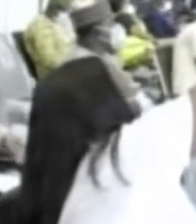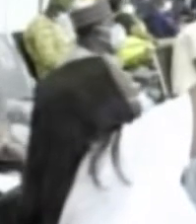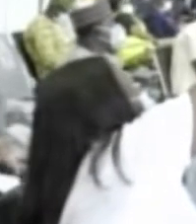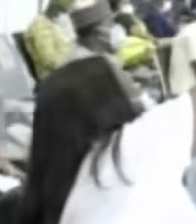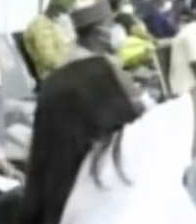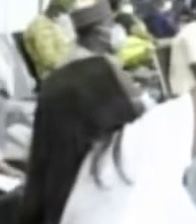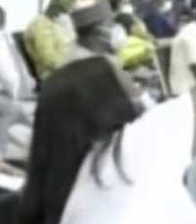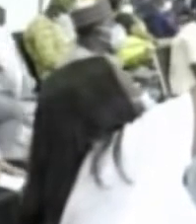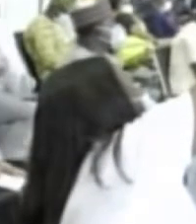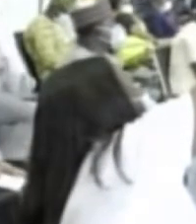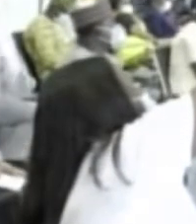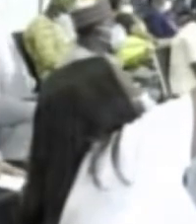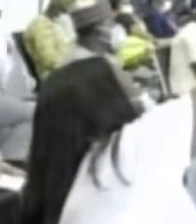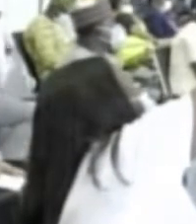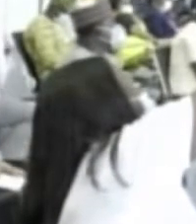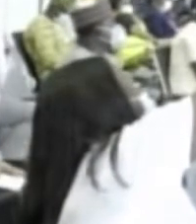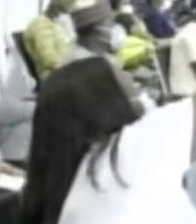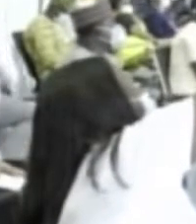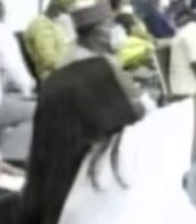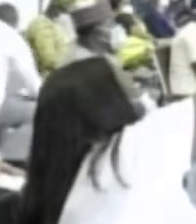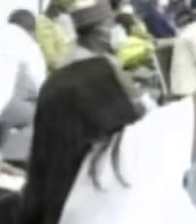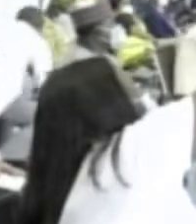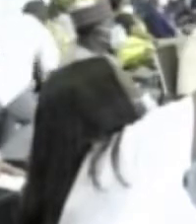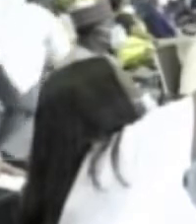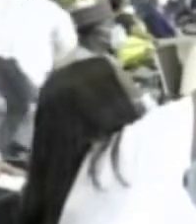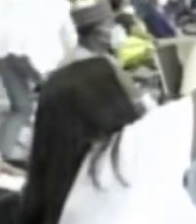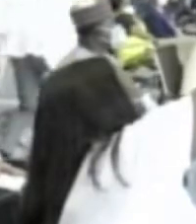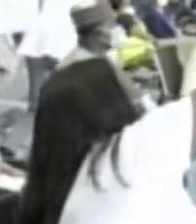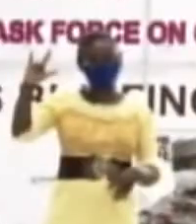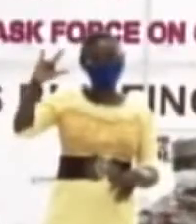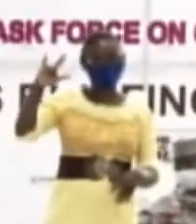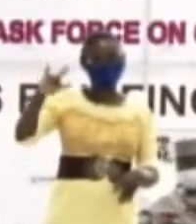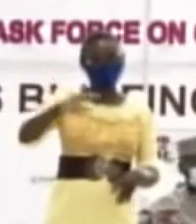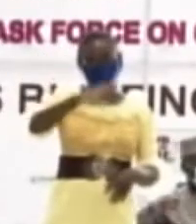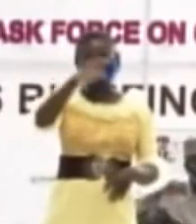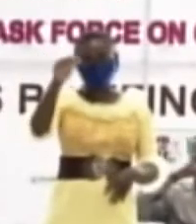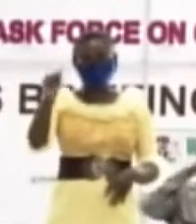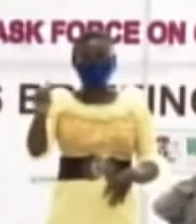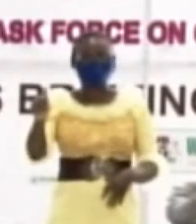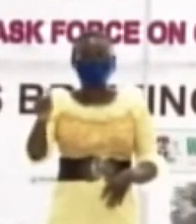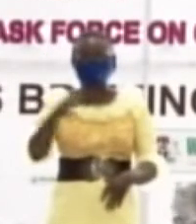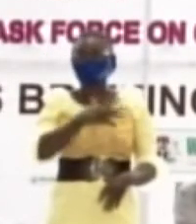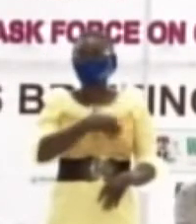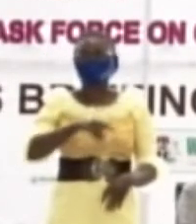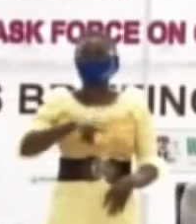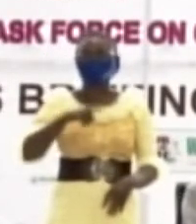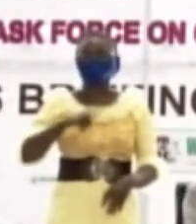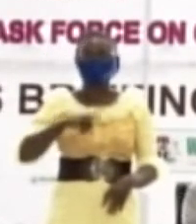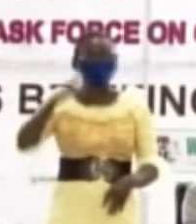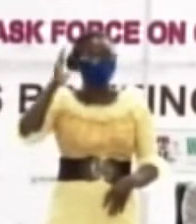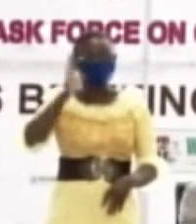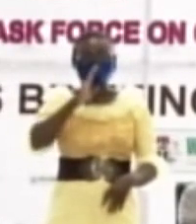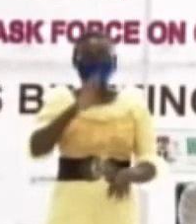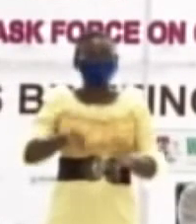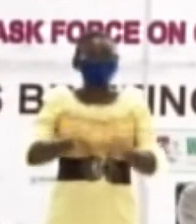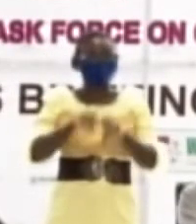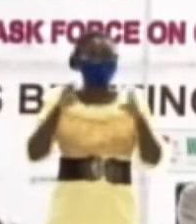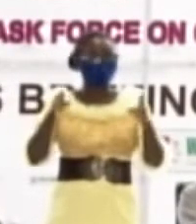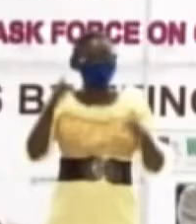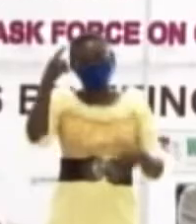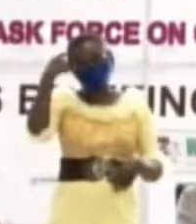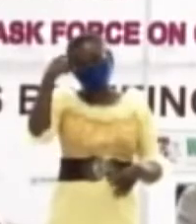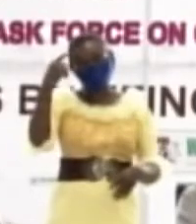will be opened, the two airports, Abuja and Lagos, will be opened for